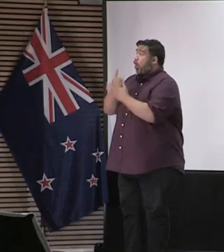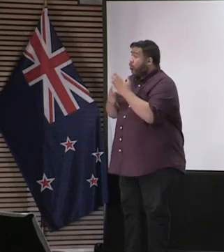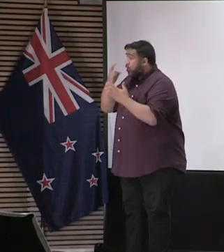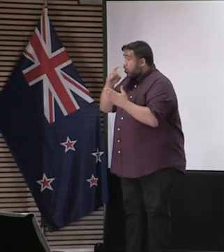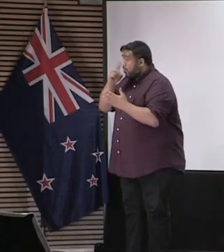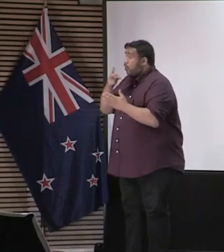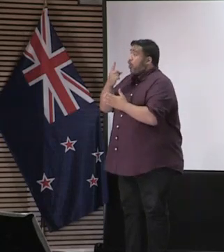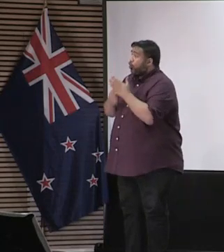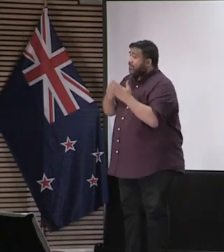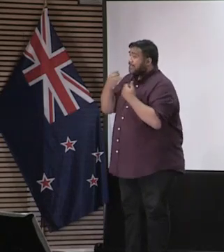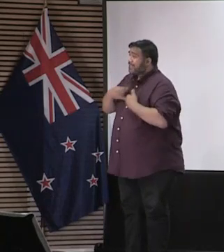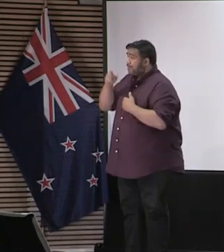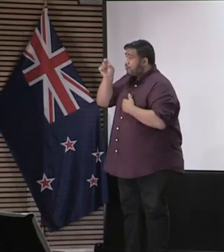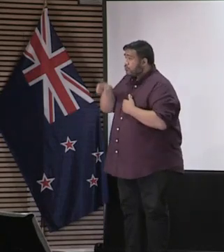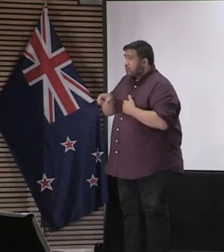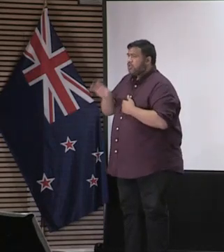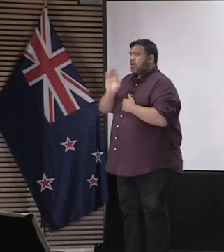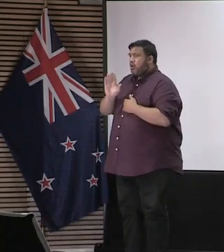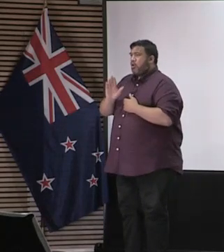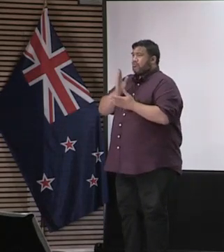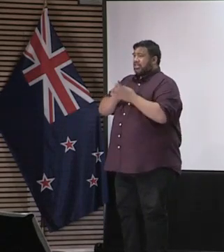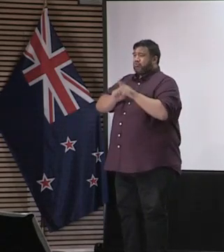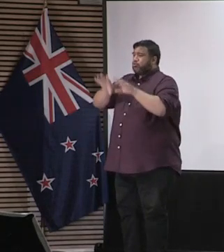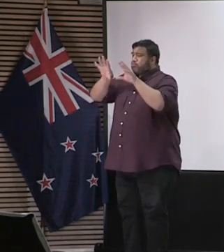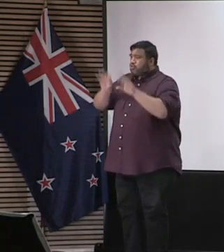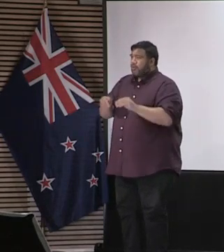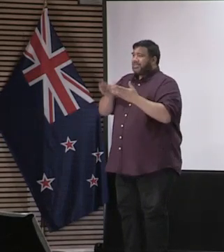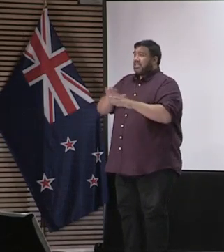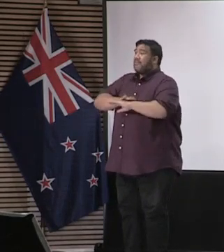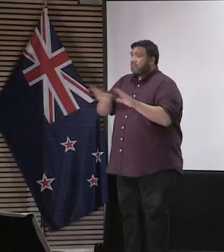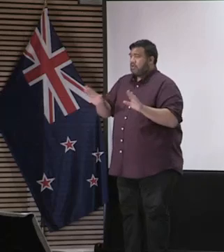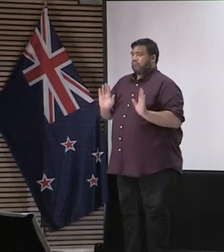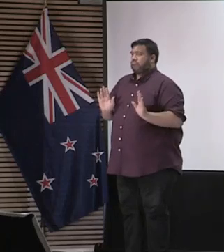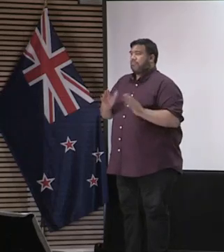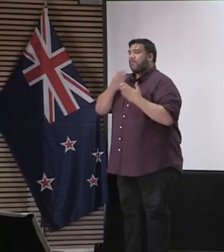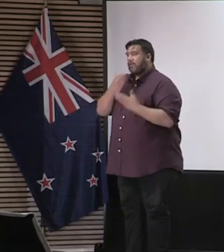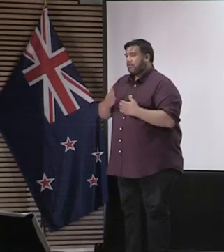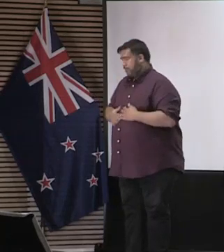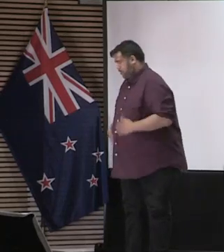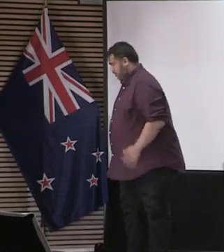pre-existing conditions, but actually to stop unnecessary deaths across our population. Okay, thank you everyone.